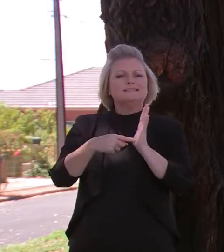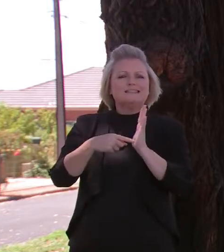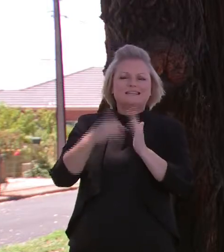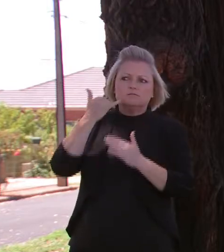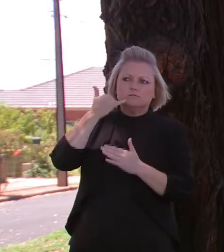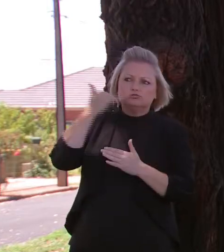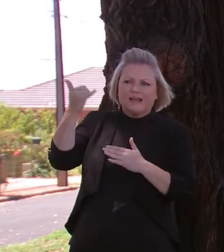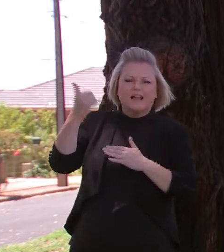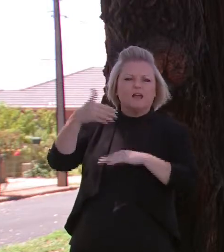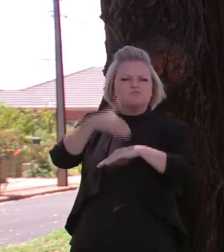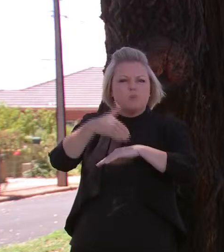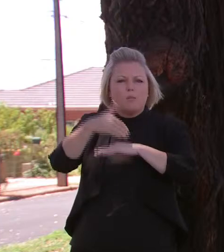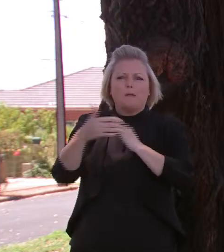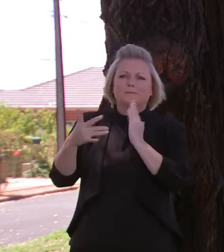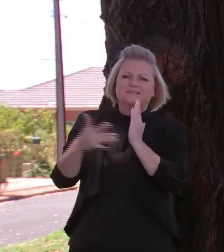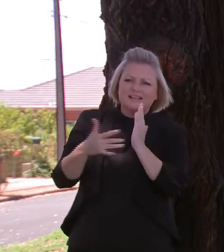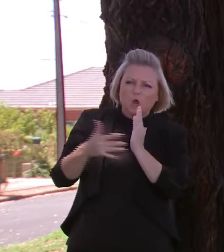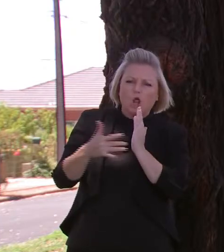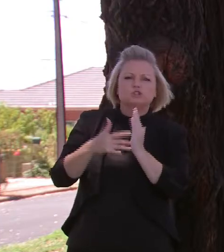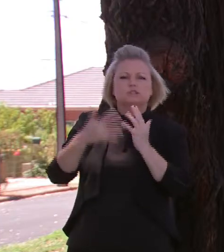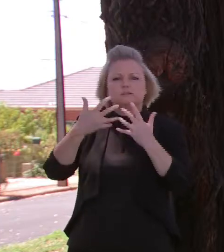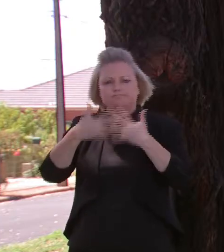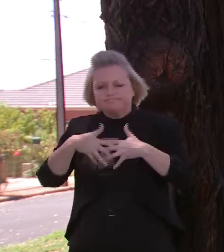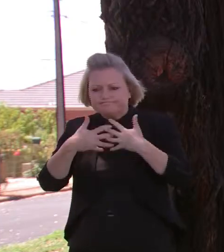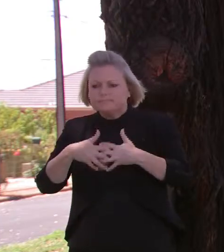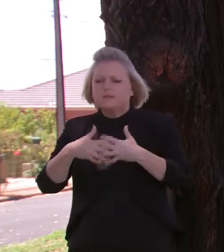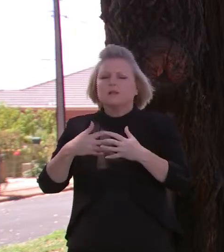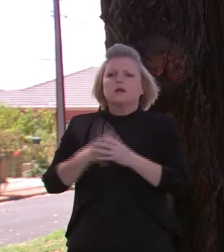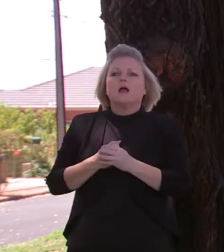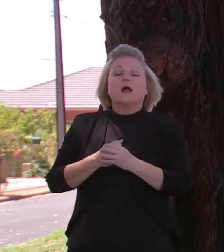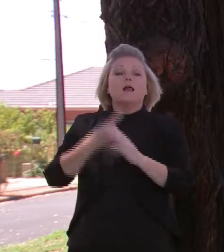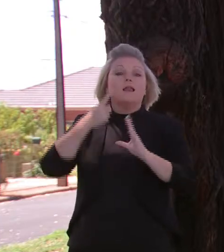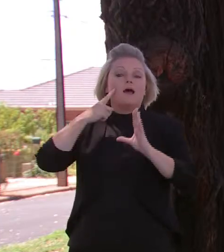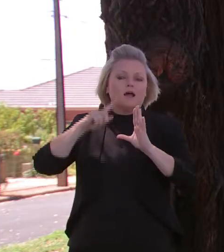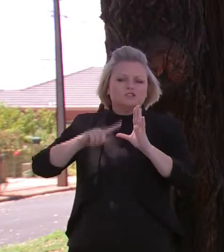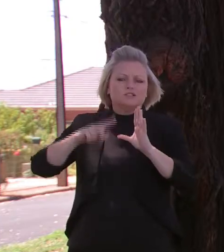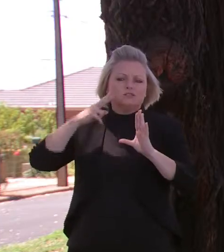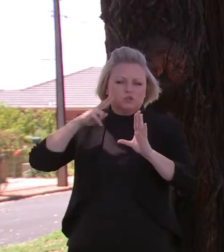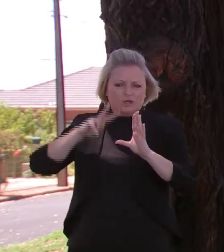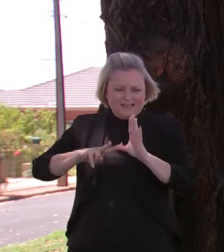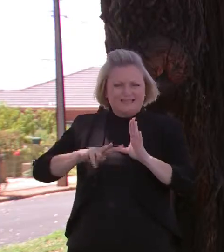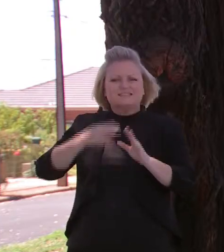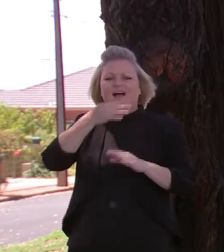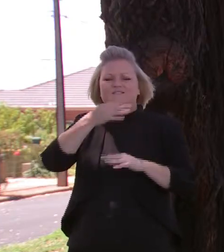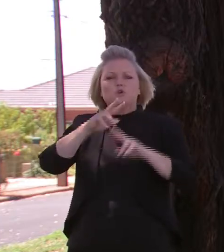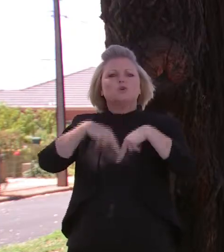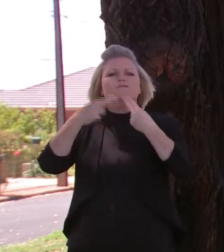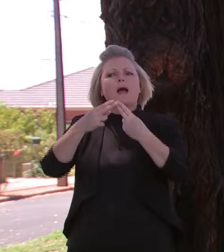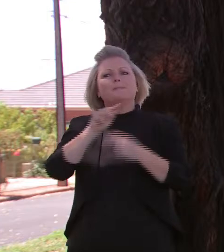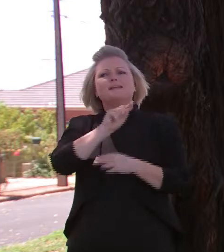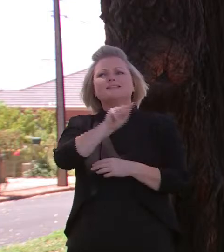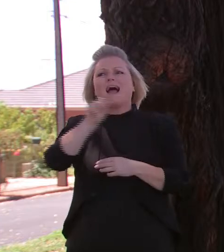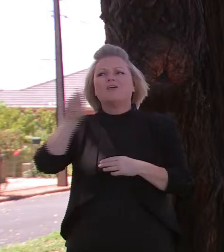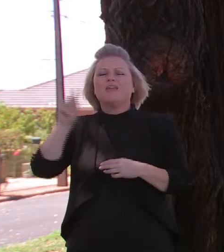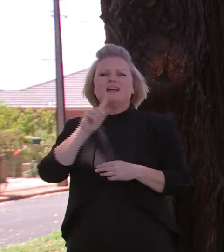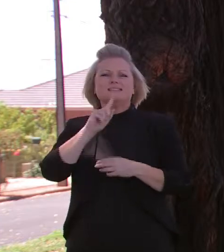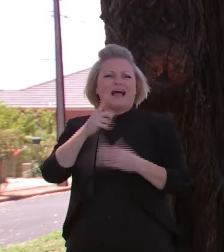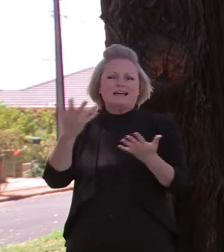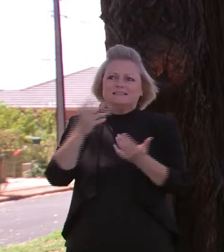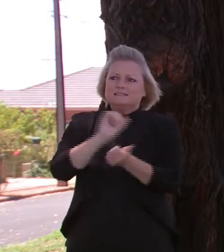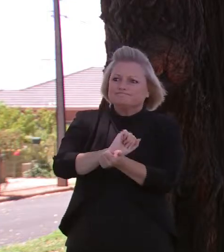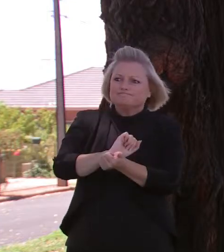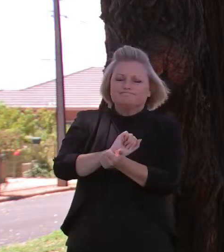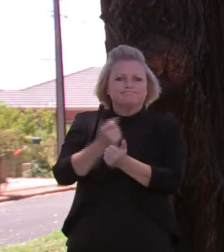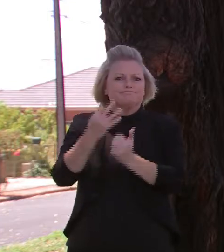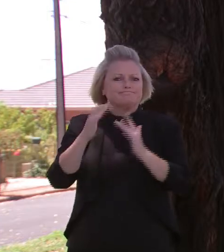of dongles and laptops for families that couldn't afford them or didn't have good NBN access and so on. Has that